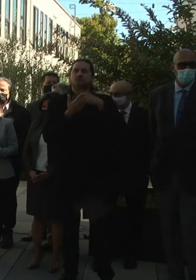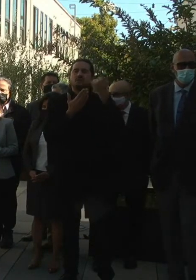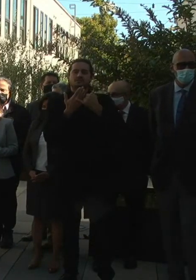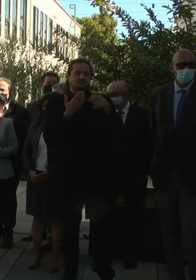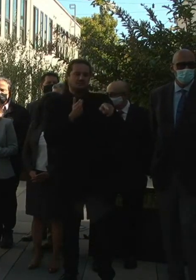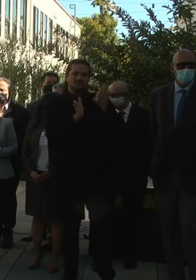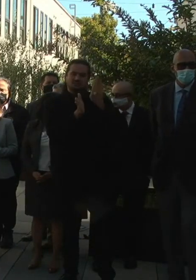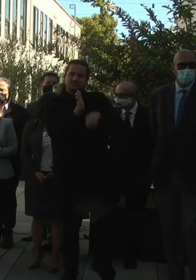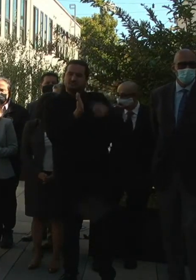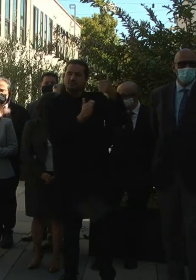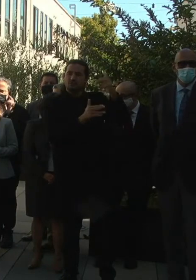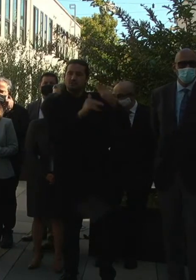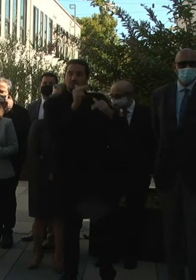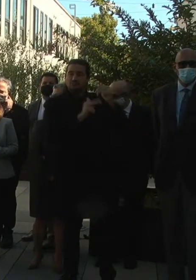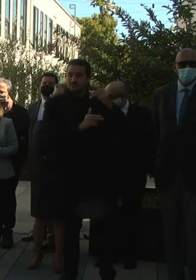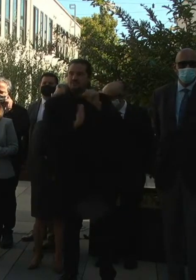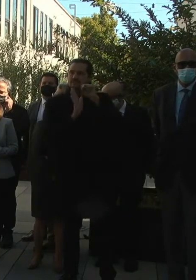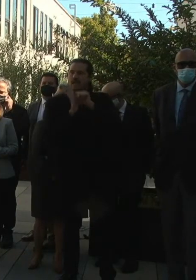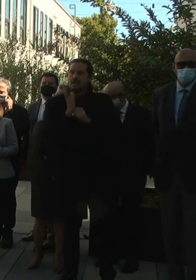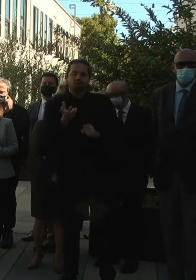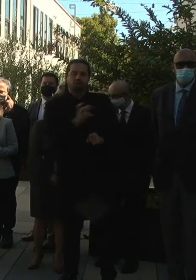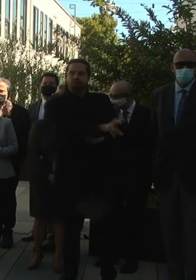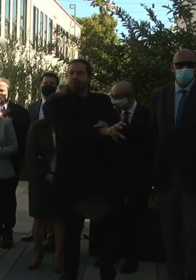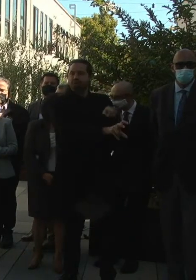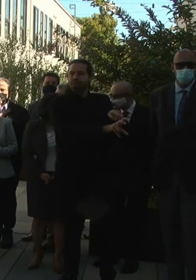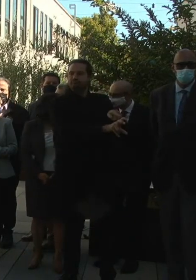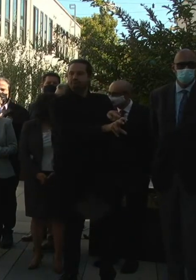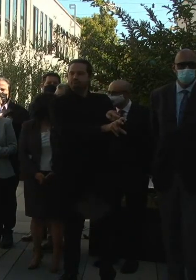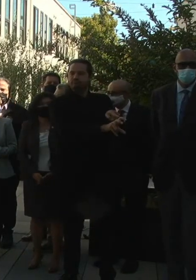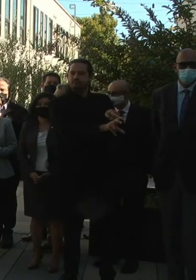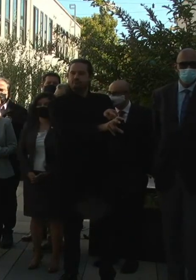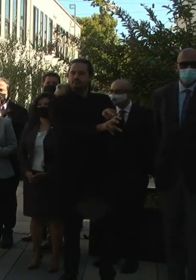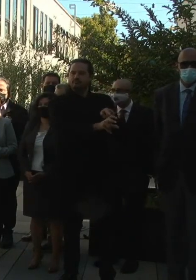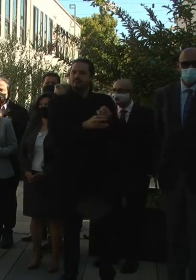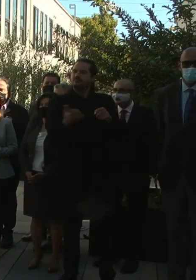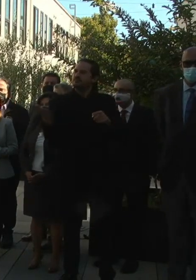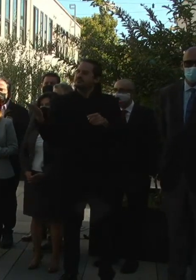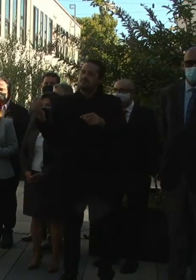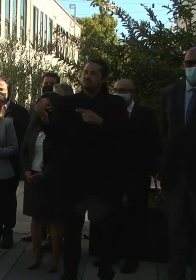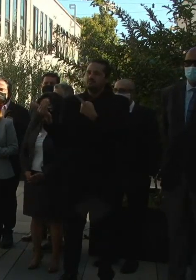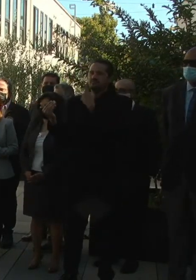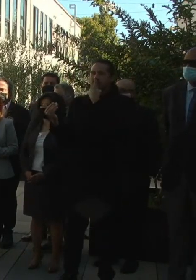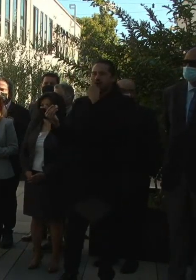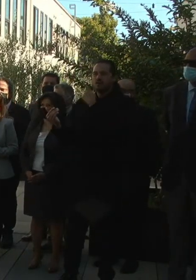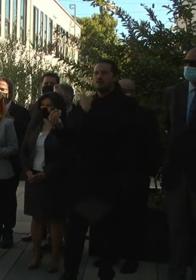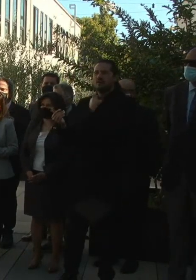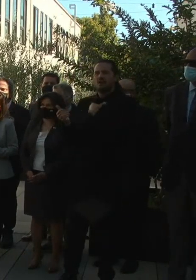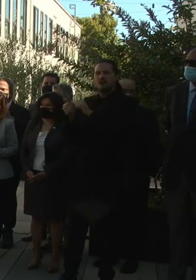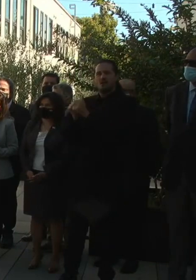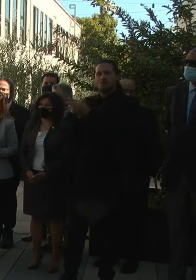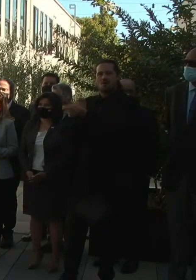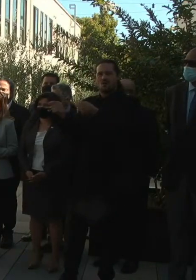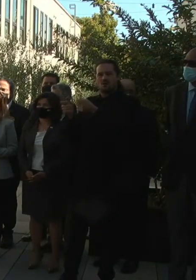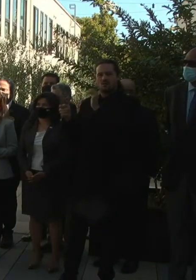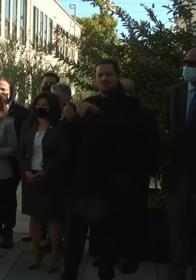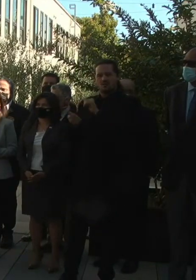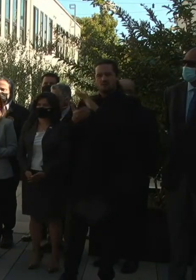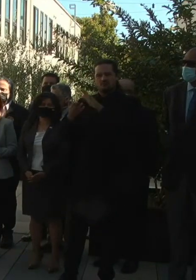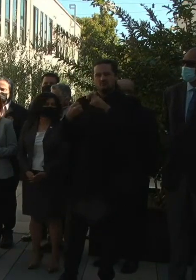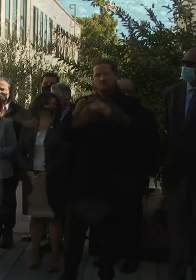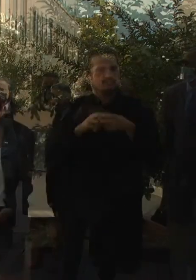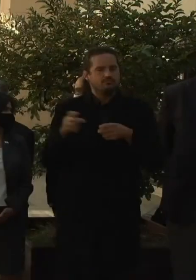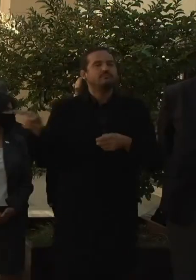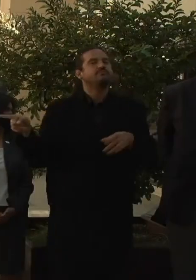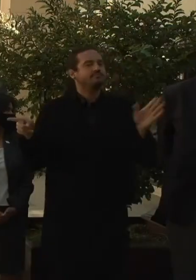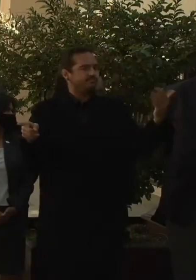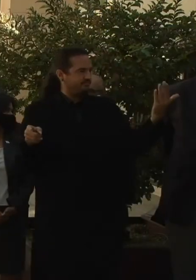move forward. So tell me a little bit more about these bills and how that's going to handle these problems. Well, let's, why don't we have the author of the legislation on